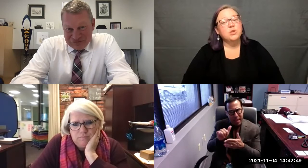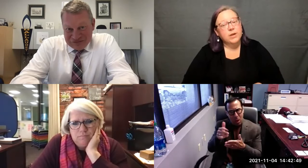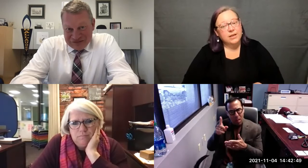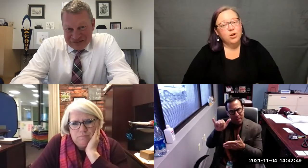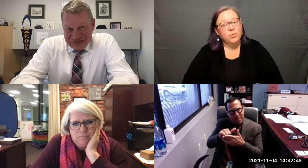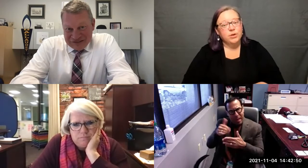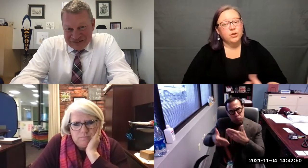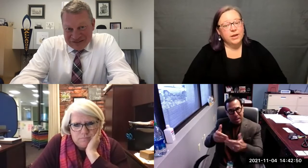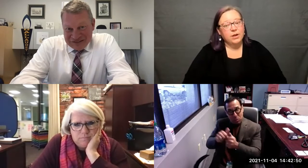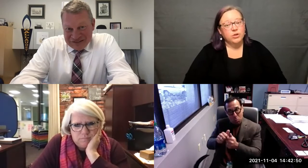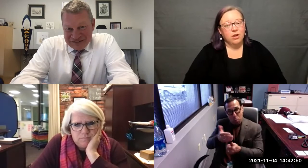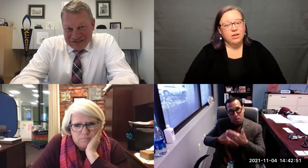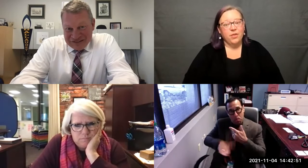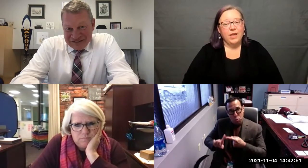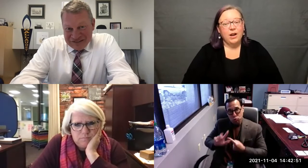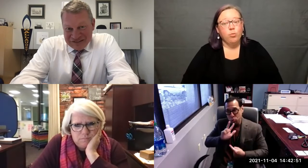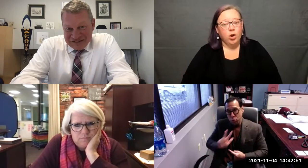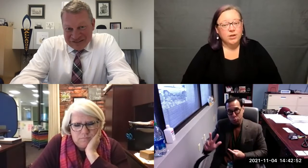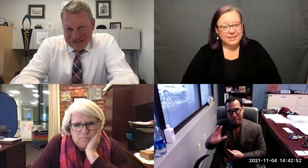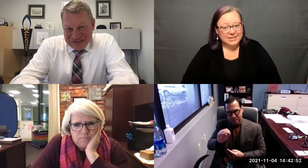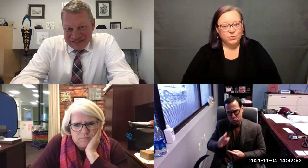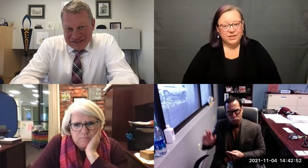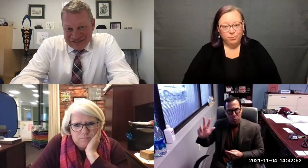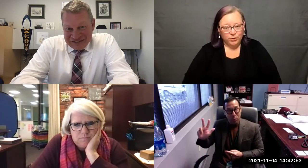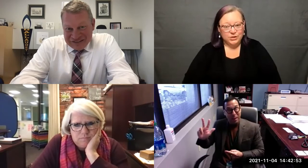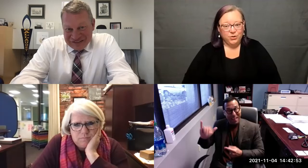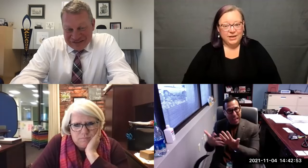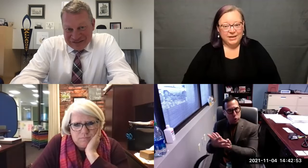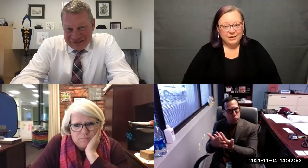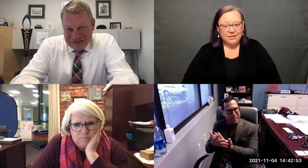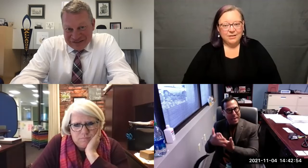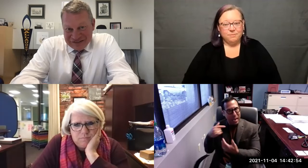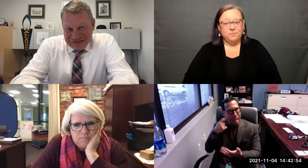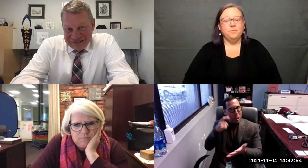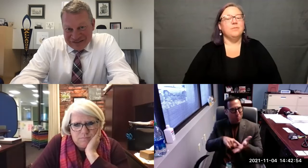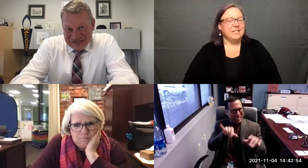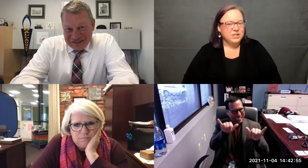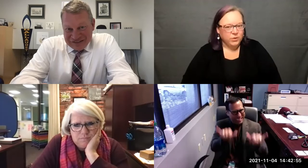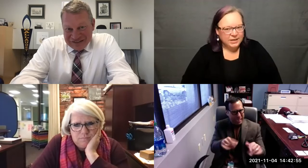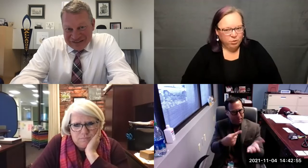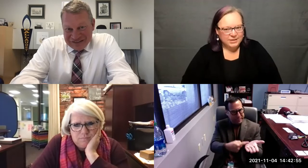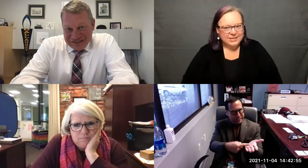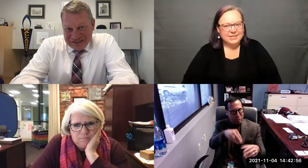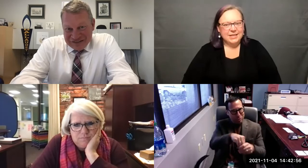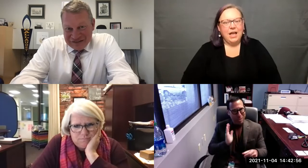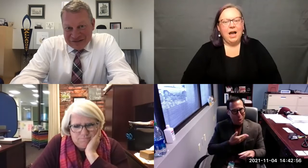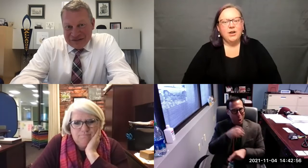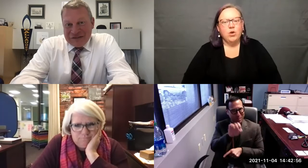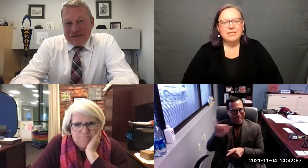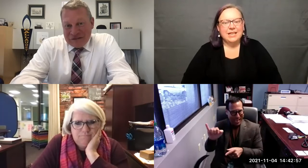what Claire Bugan and Luann were talking about, that whole process with the birth to 3, that screening process, I noticed that it was